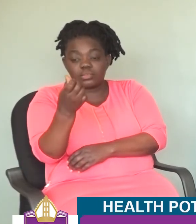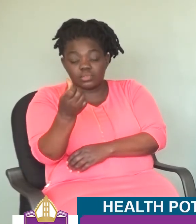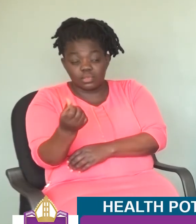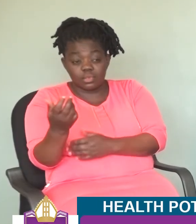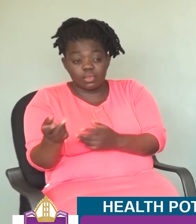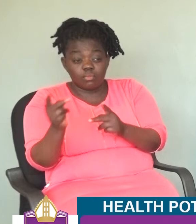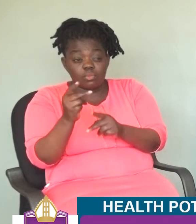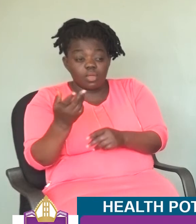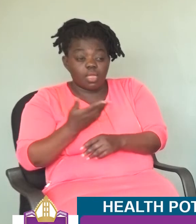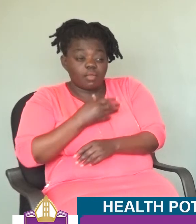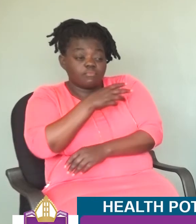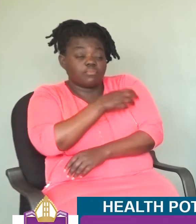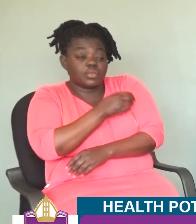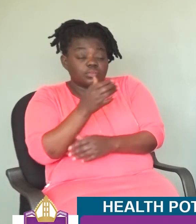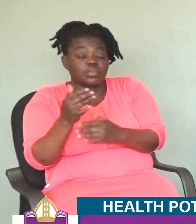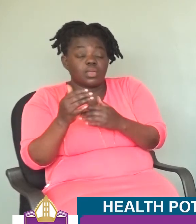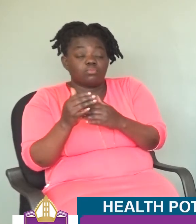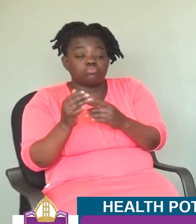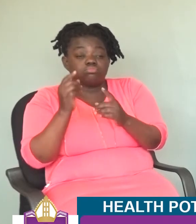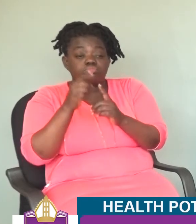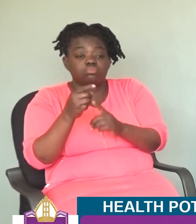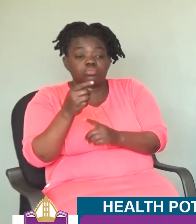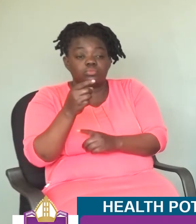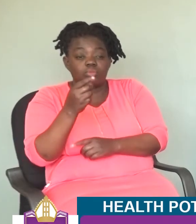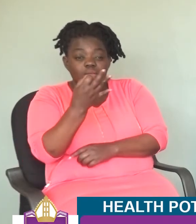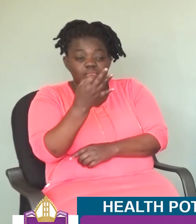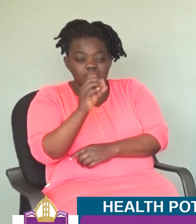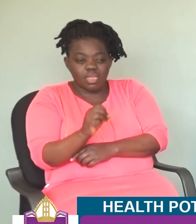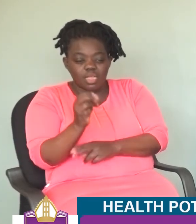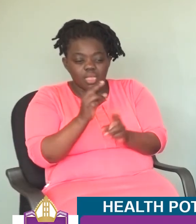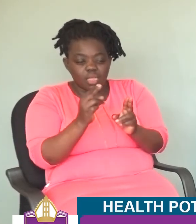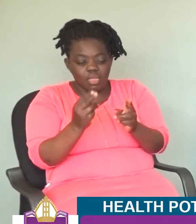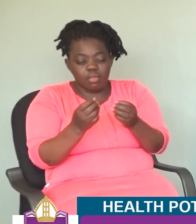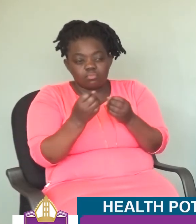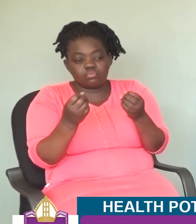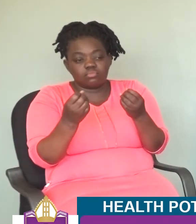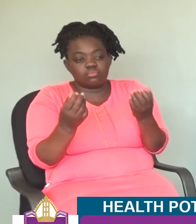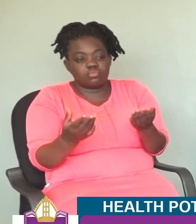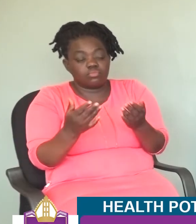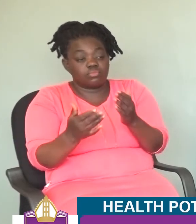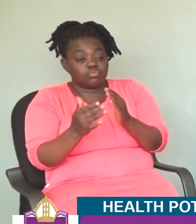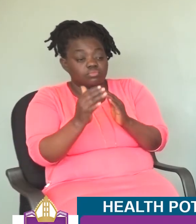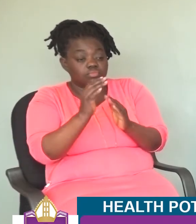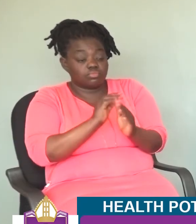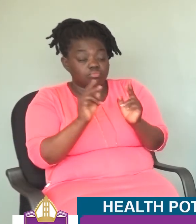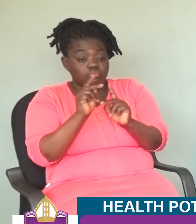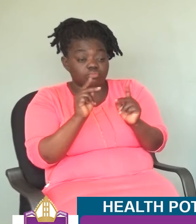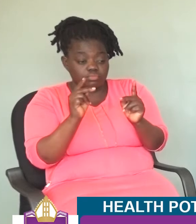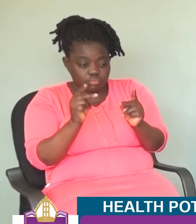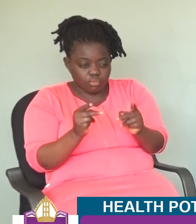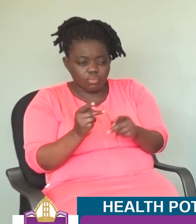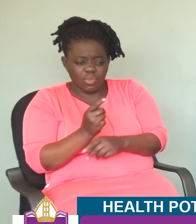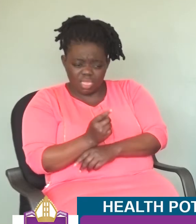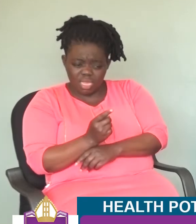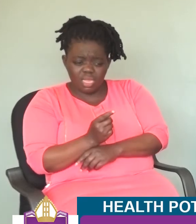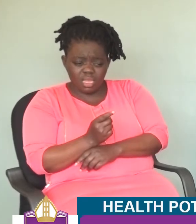up to 30, is normal. But by the time you reach 25, 26, most clinicians will be concerned, okay?